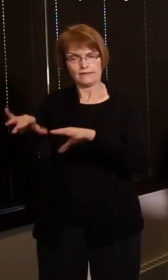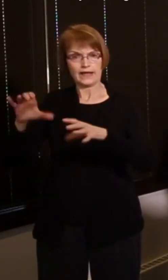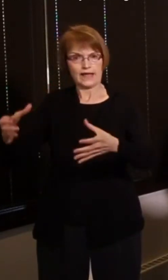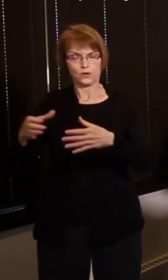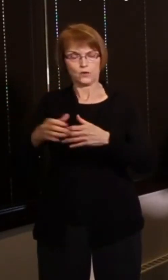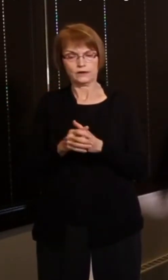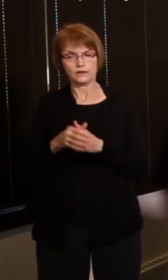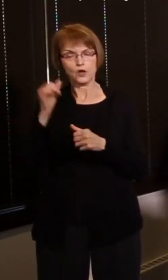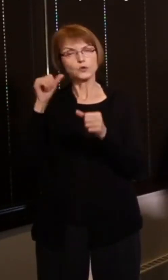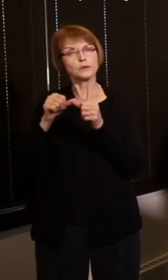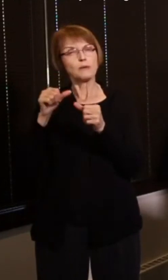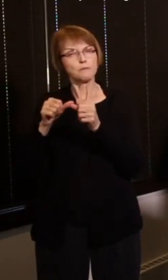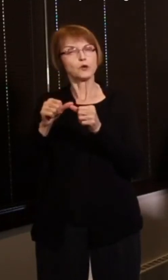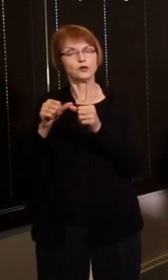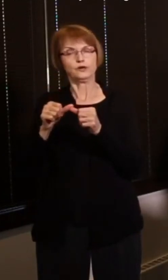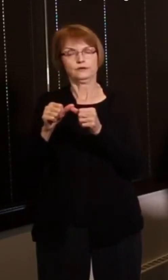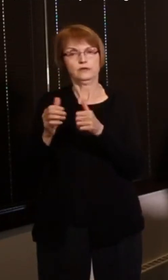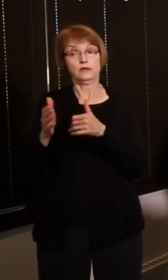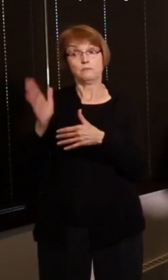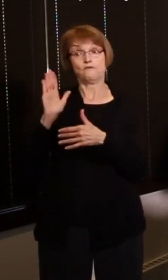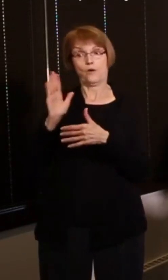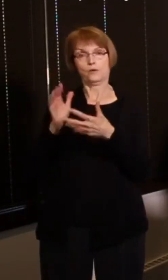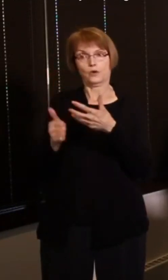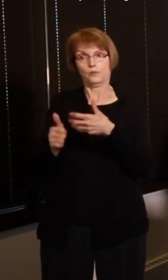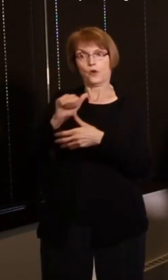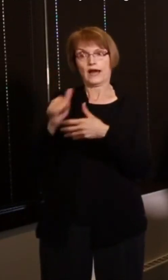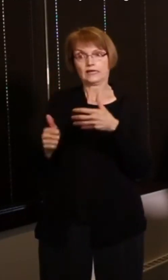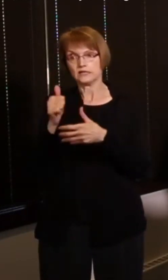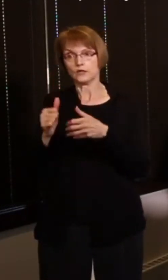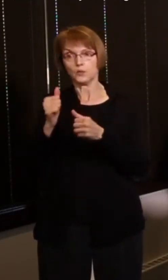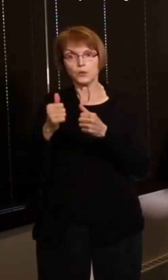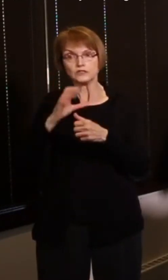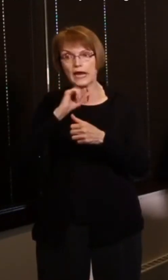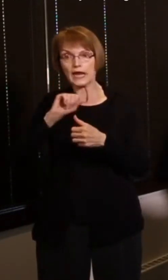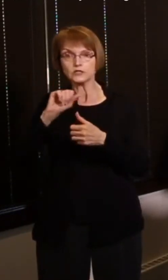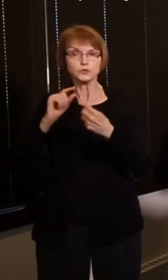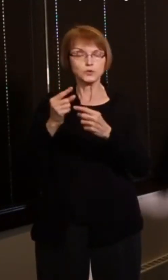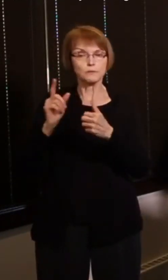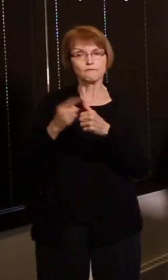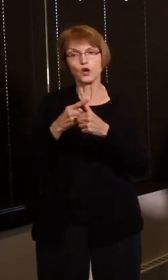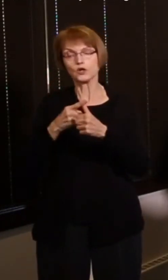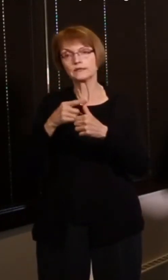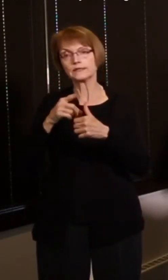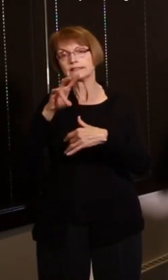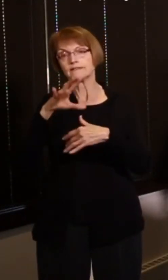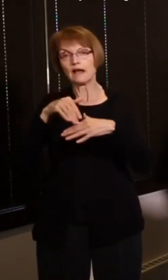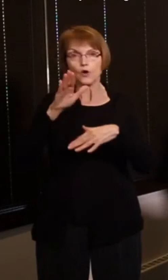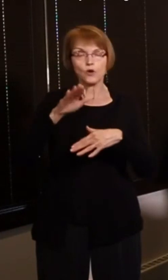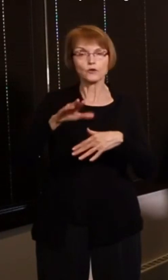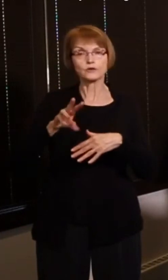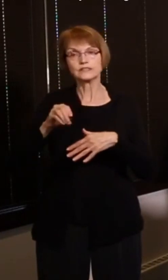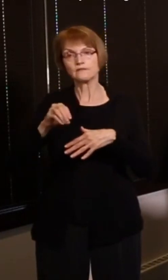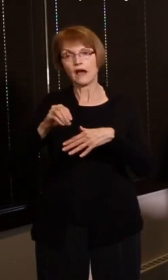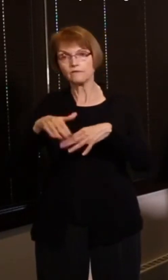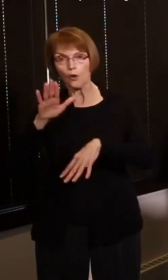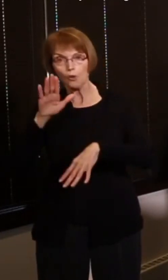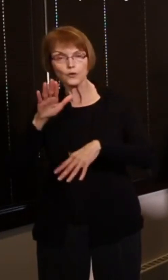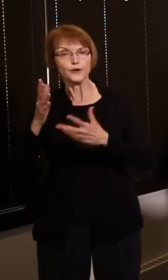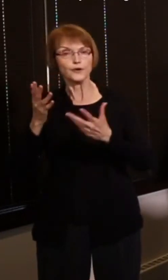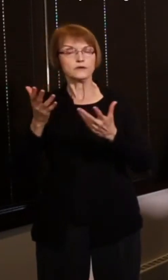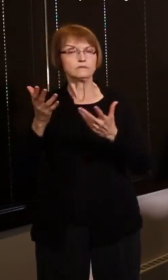early on when we were prioritizing all of those age groups, 75 and older, 65 and older, so on and so